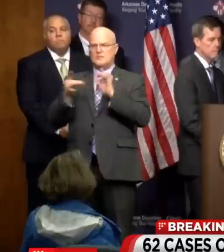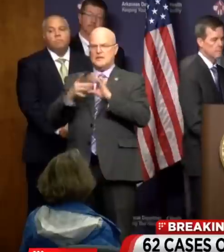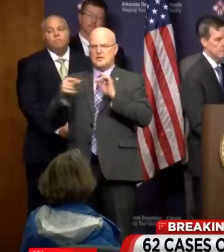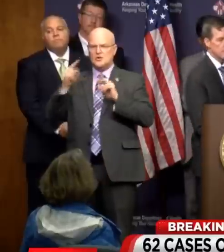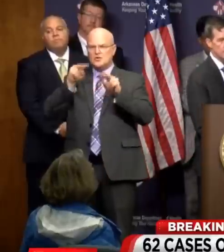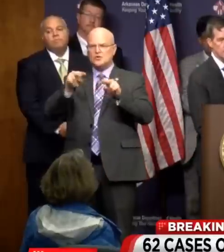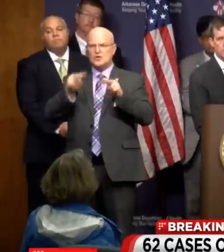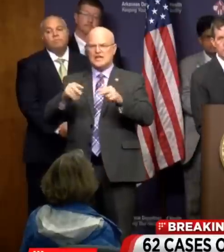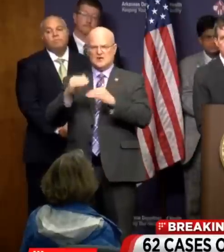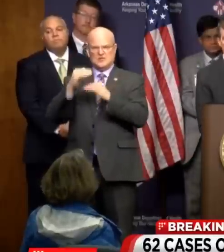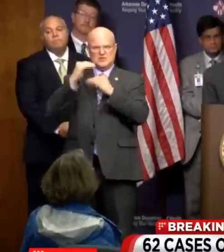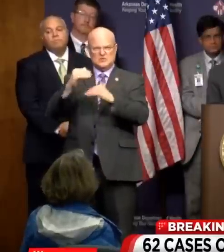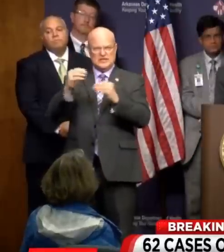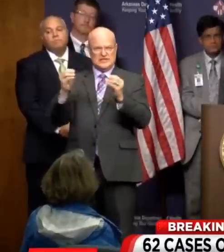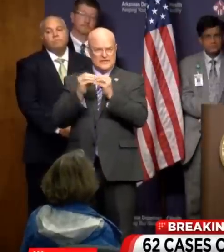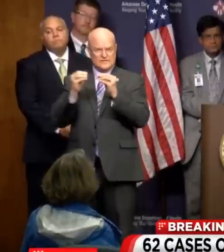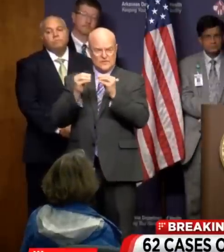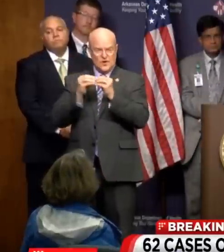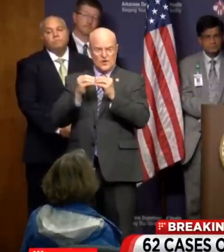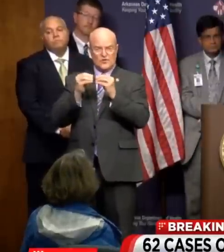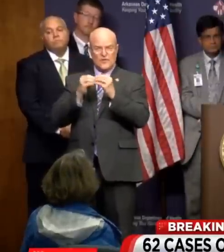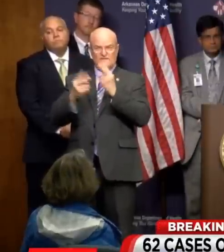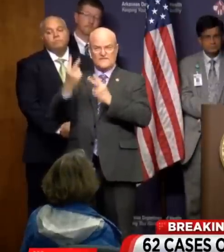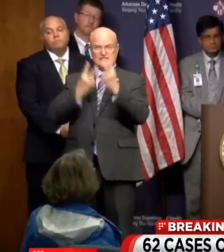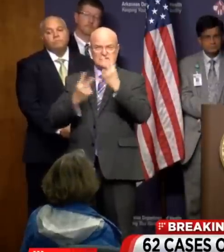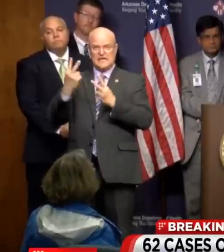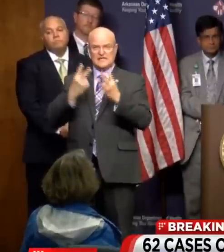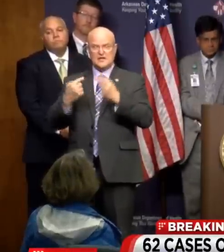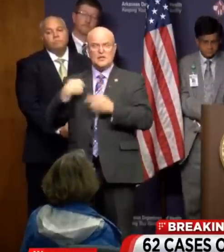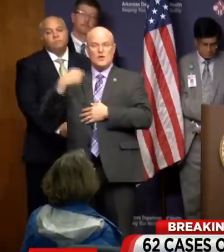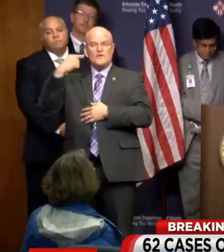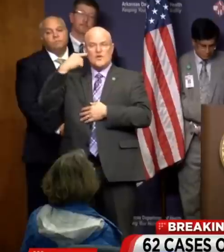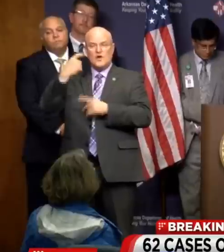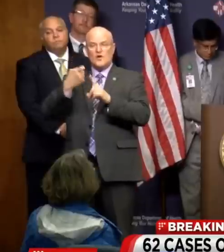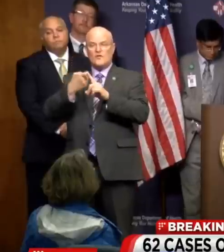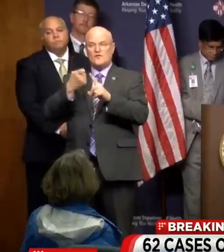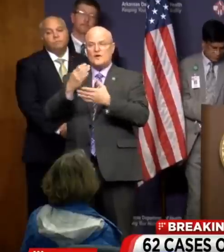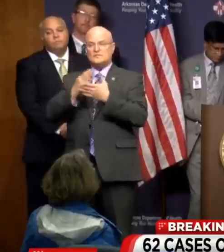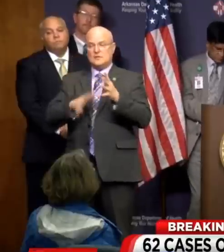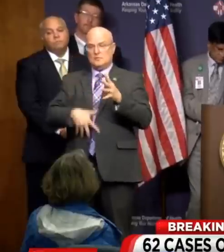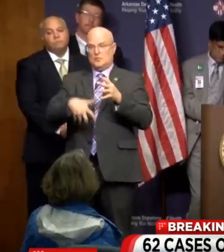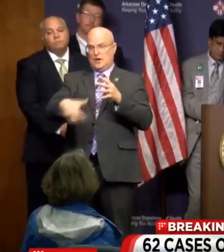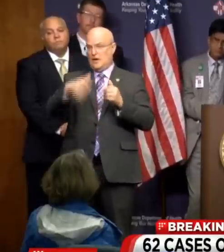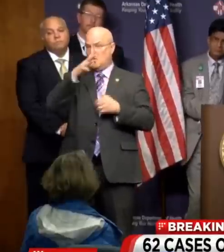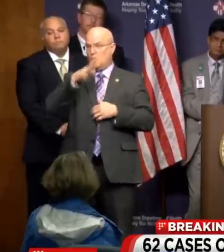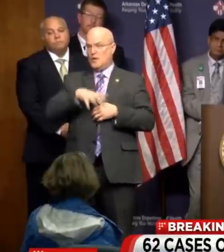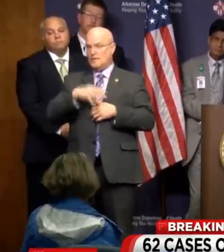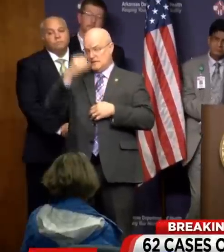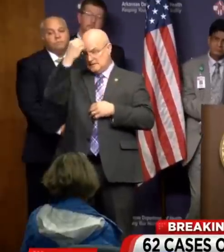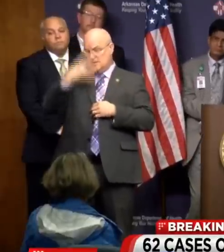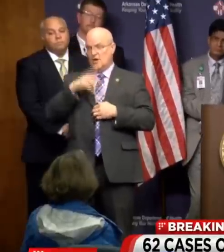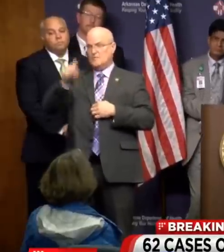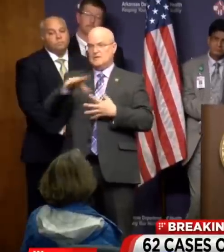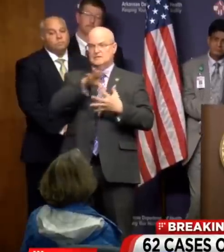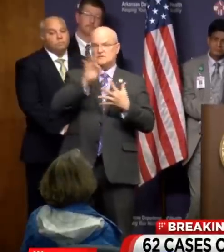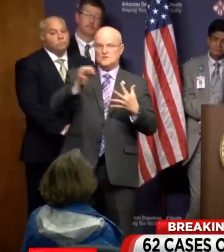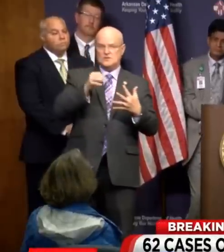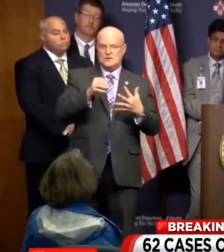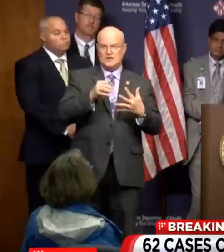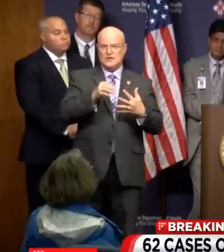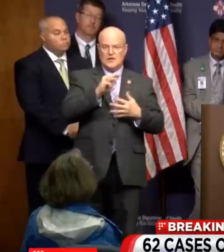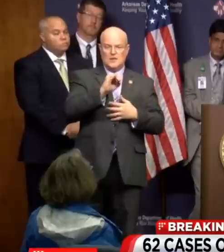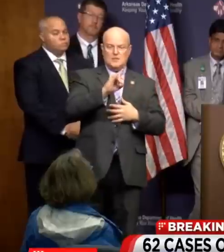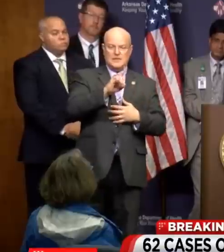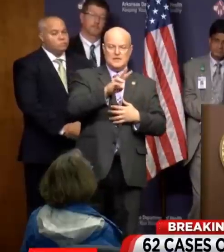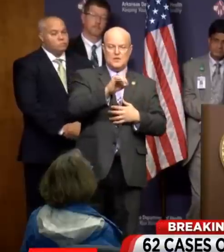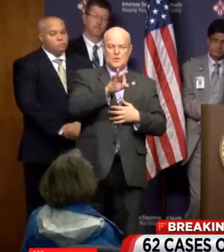guys are looking at restricting further the visitation. We've heard from some pregnant women, for instance, who are being told they have to choose between having their